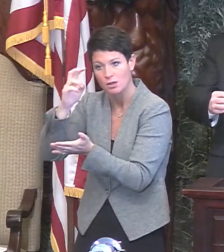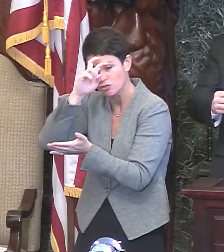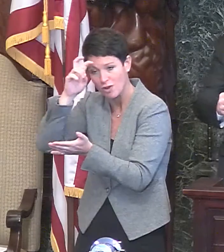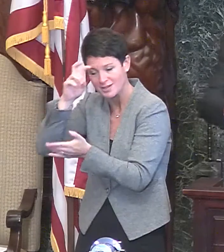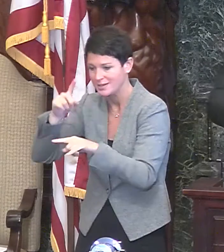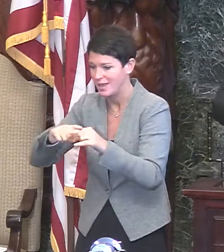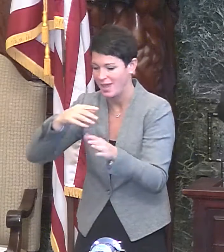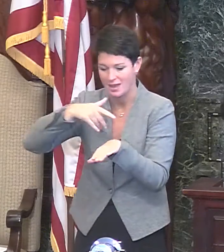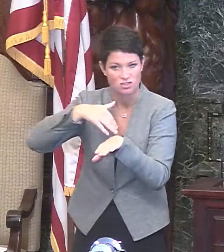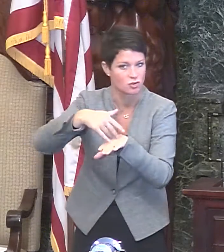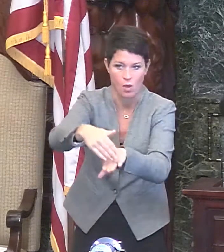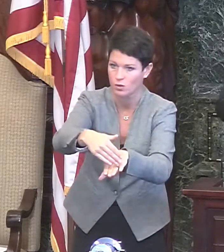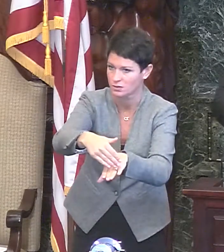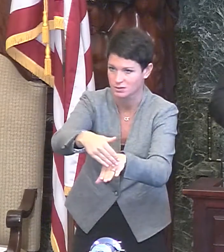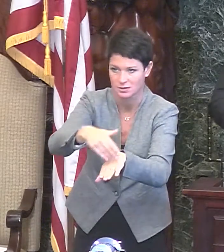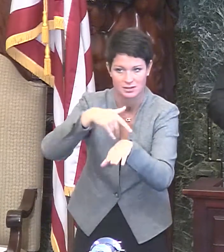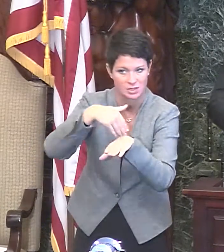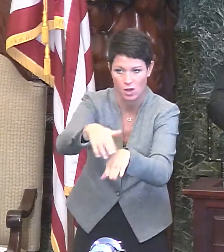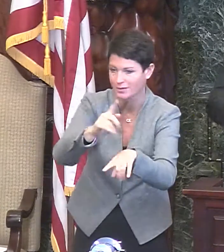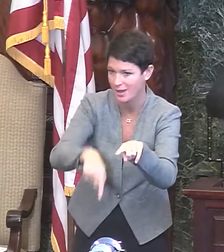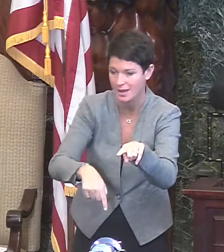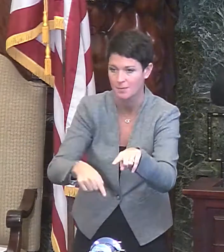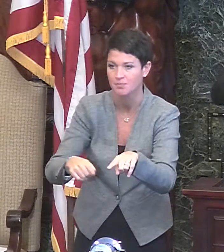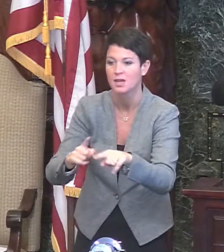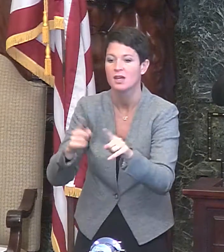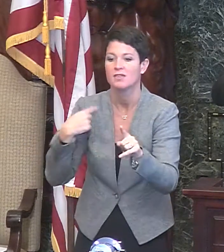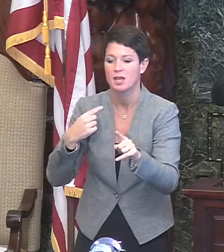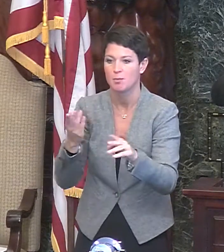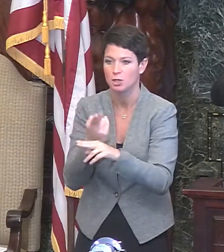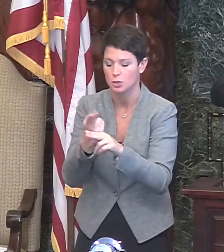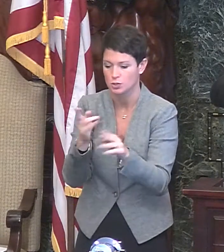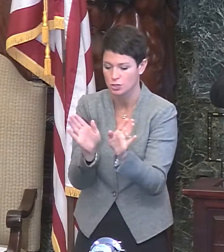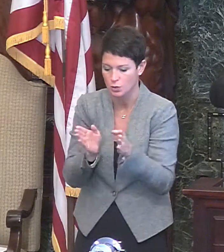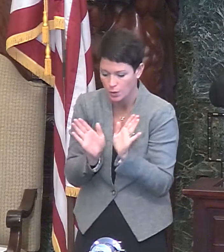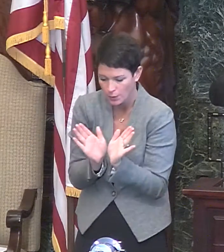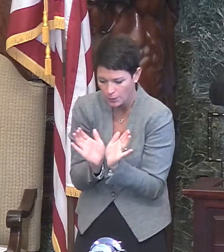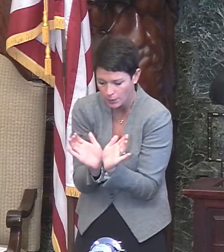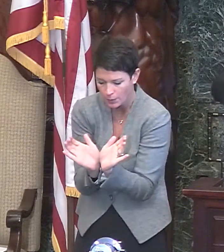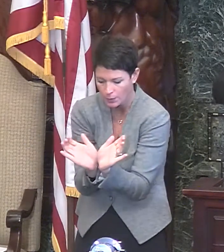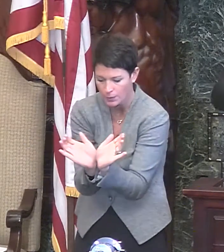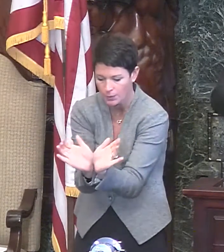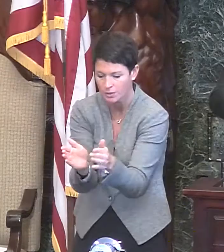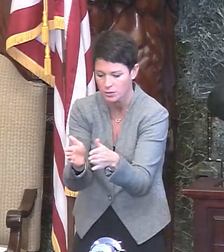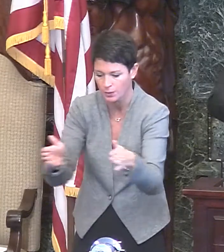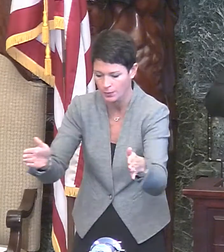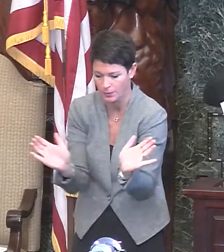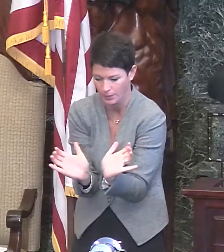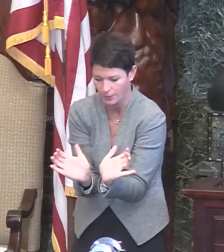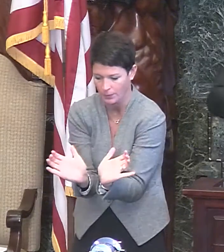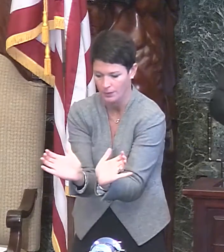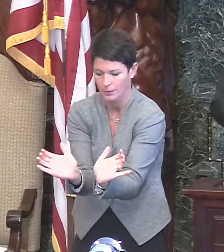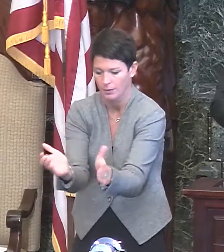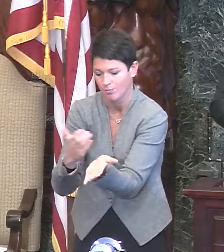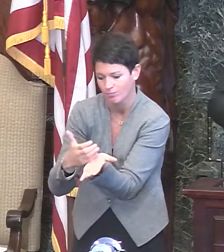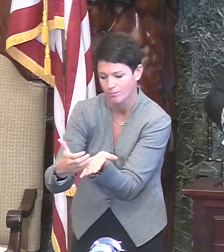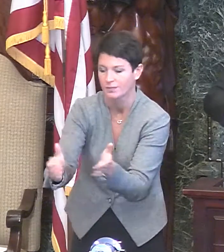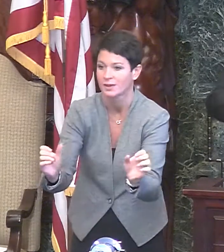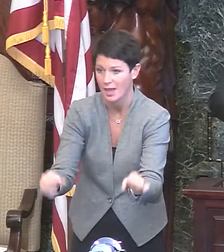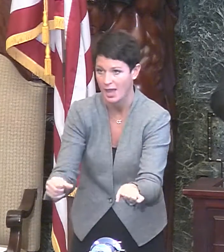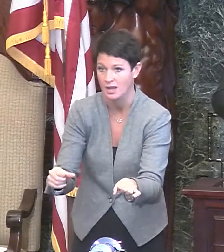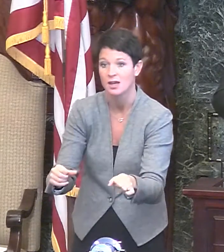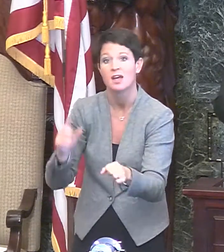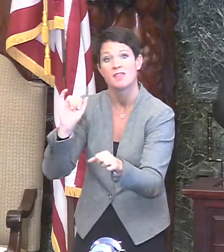well. They have been used to push back and widen lanes in some of our major streets. That effort should be wrapping